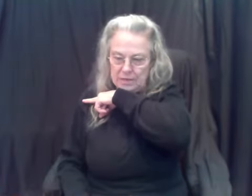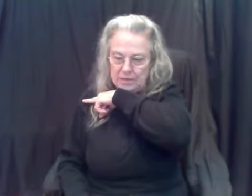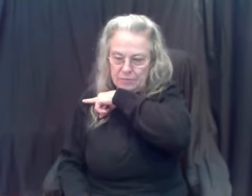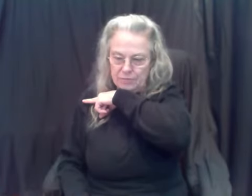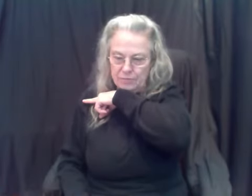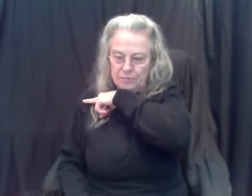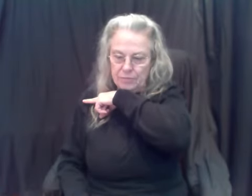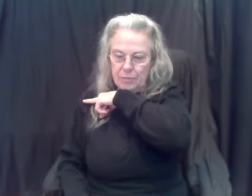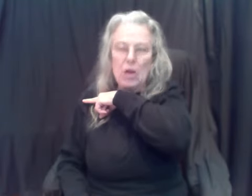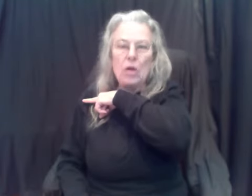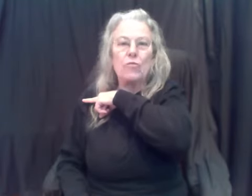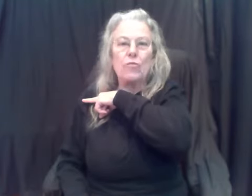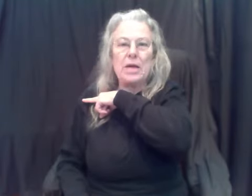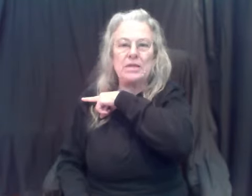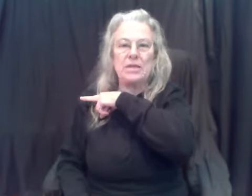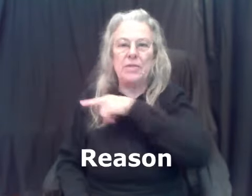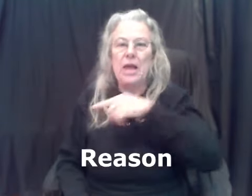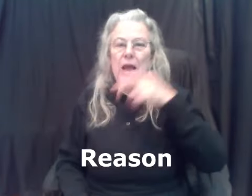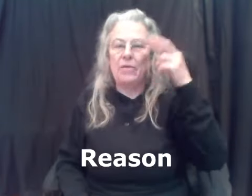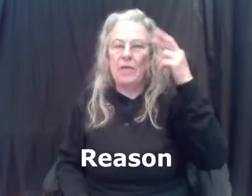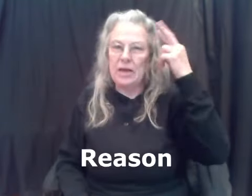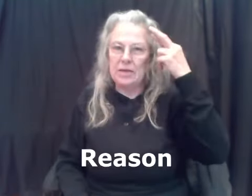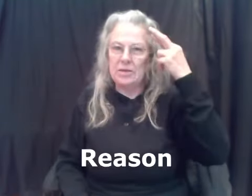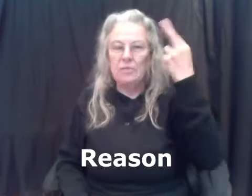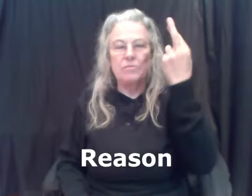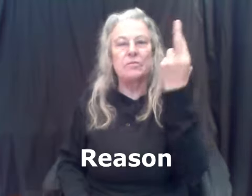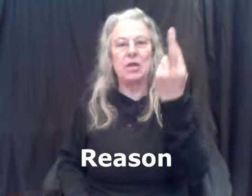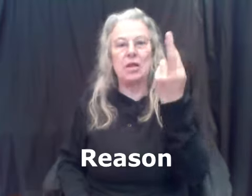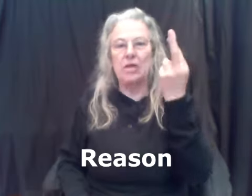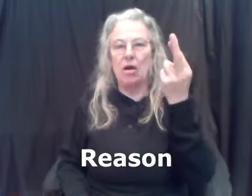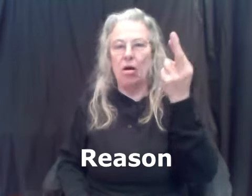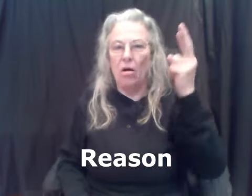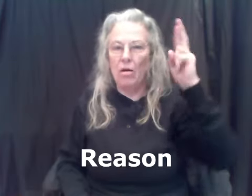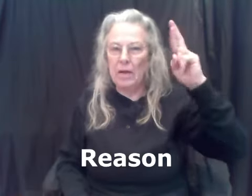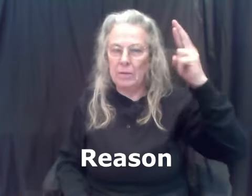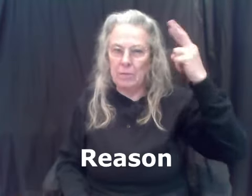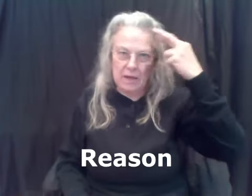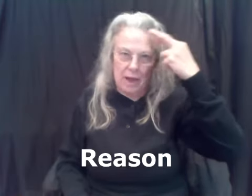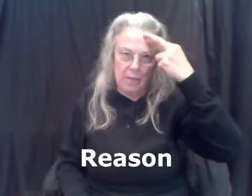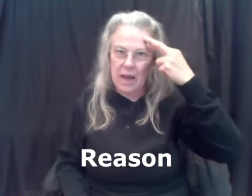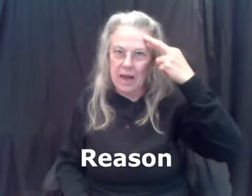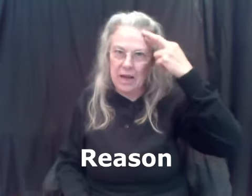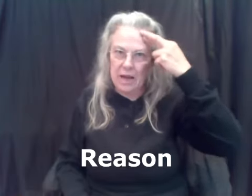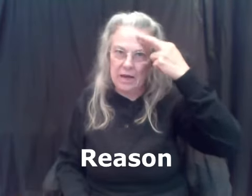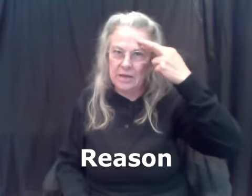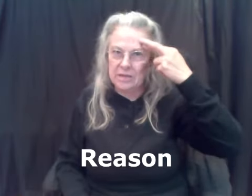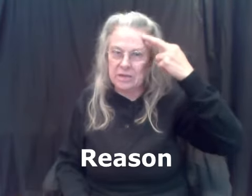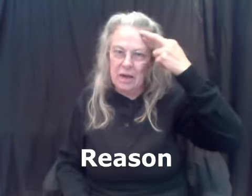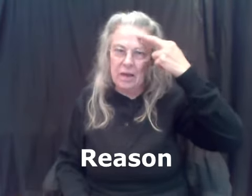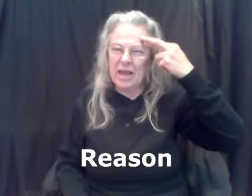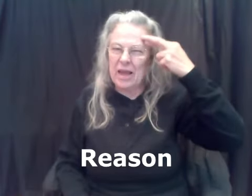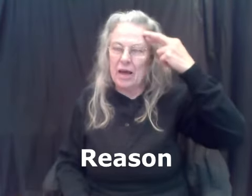reason and that is the R in my dominant hand and it is like oh